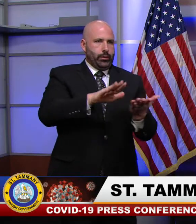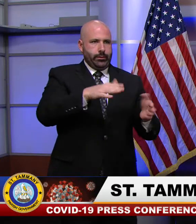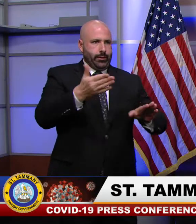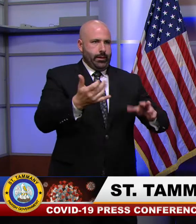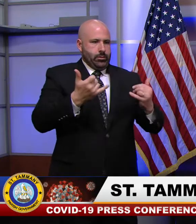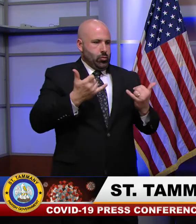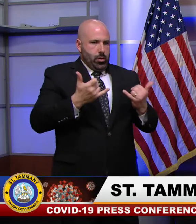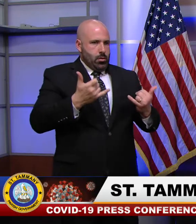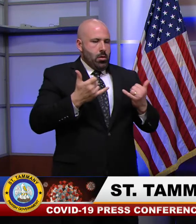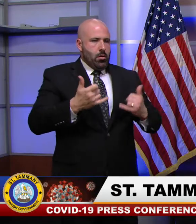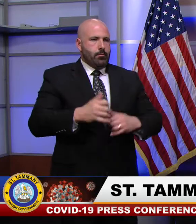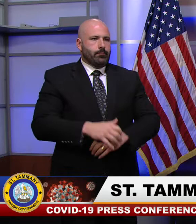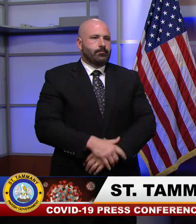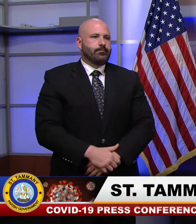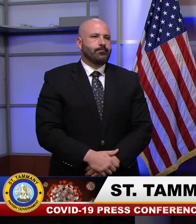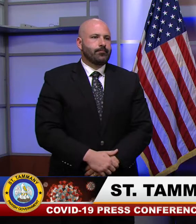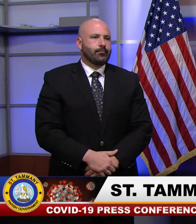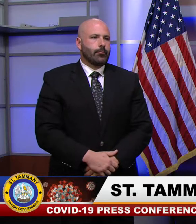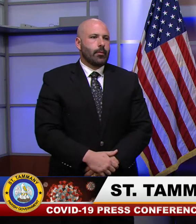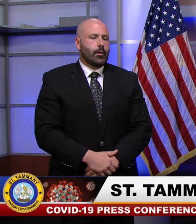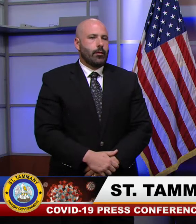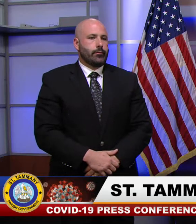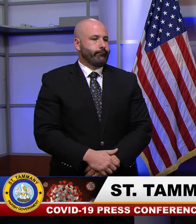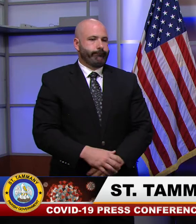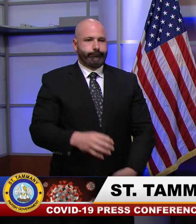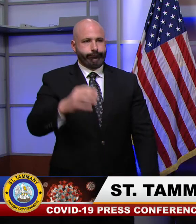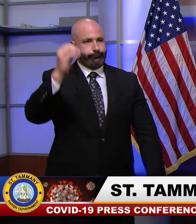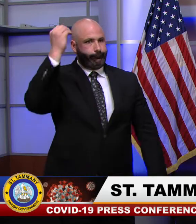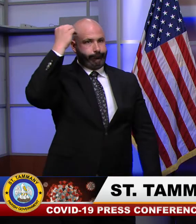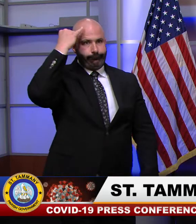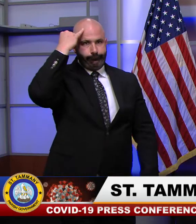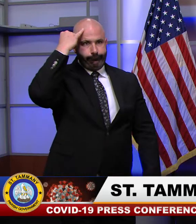time, but I have no idea